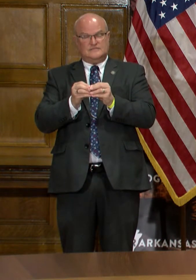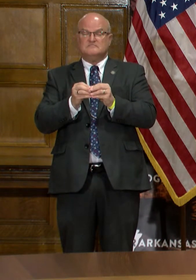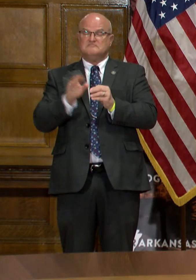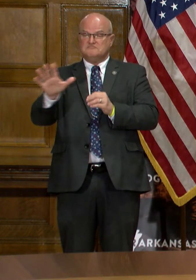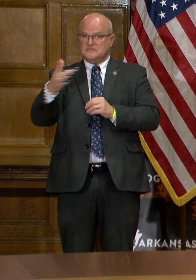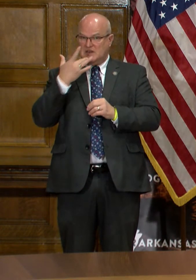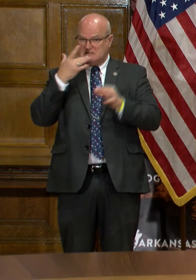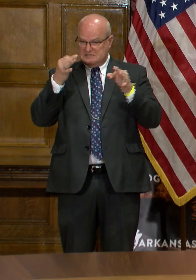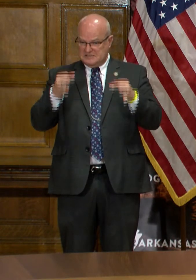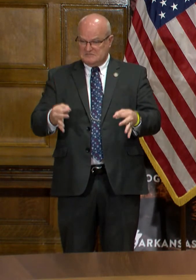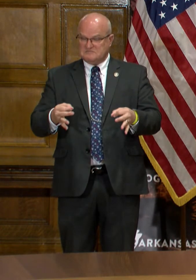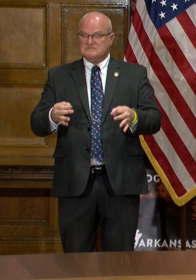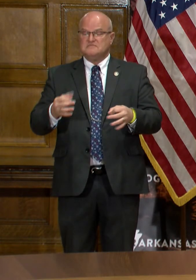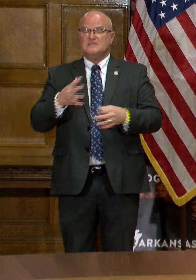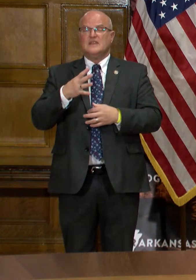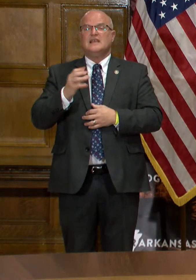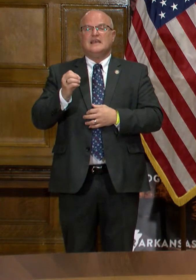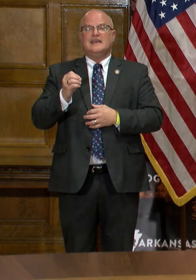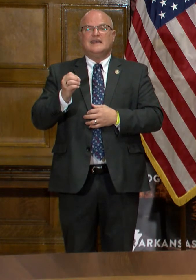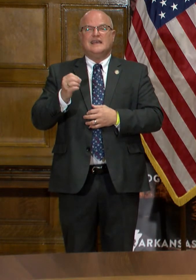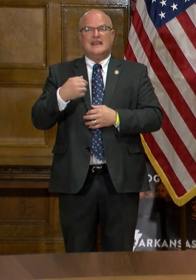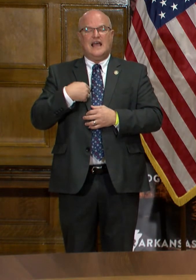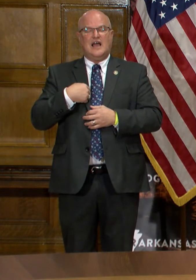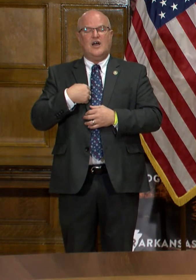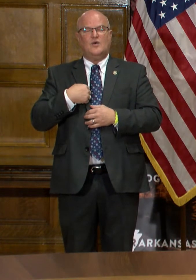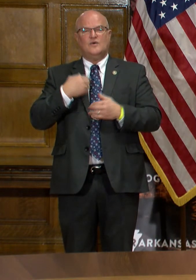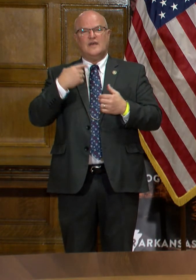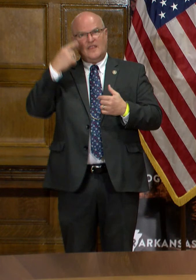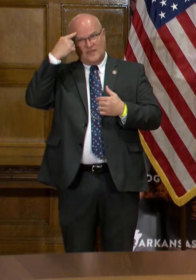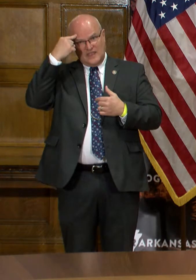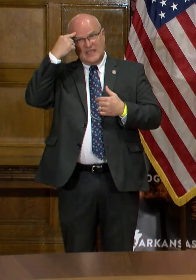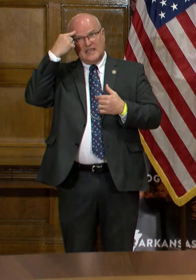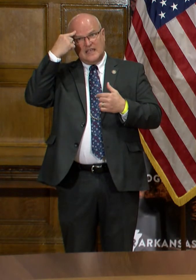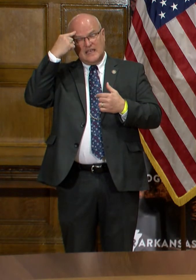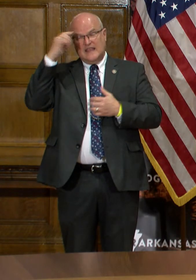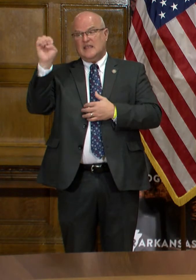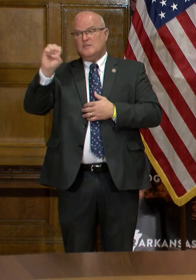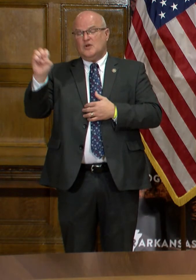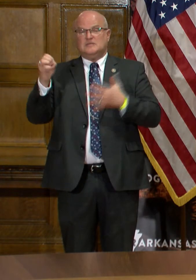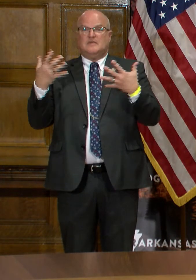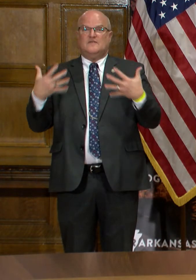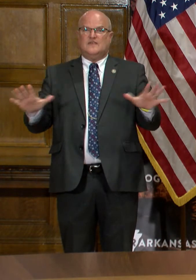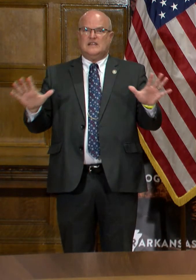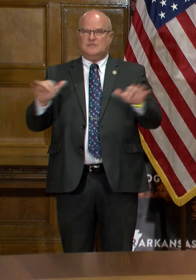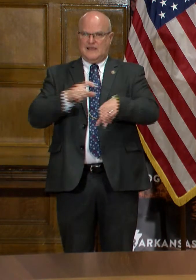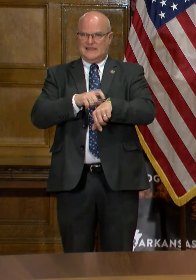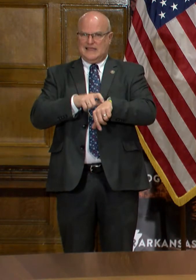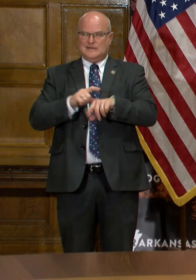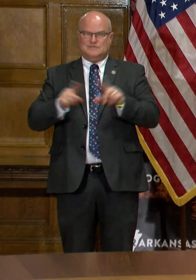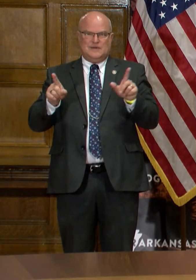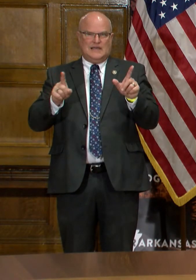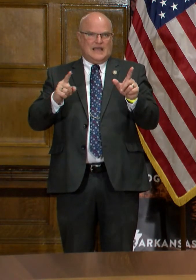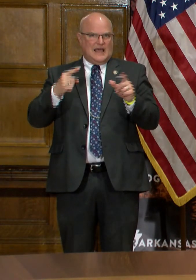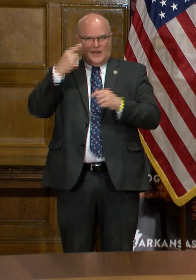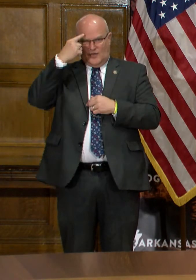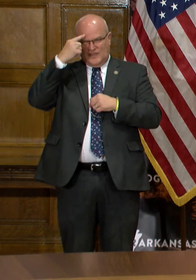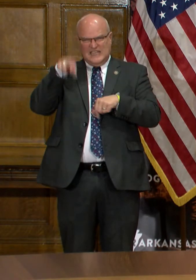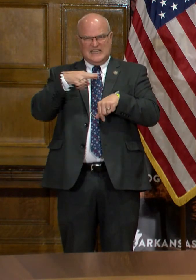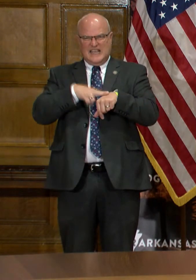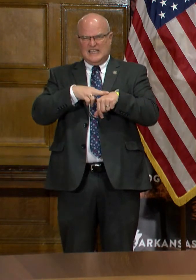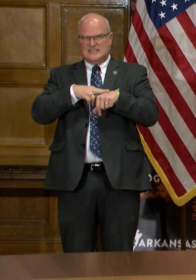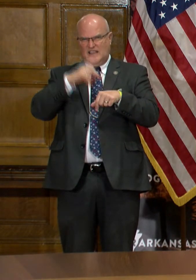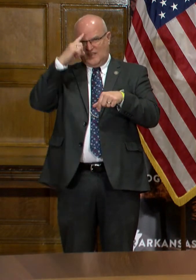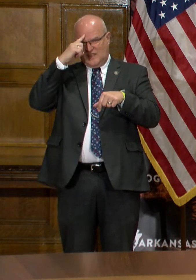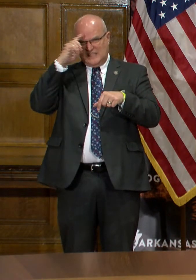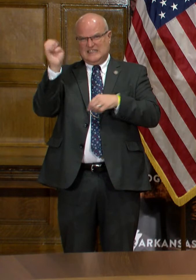their prerogative. And I would love to think that we'll be out of the emergency by then, but I don't believe anybody nationally believes